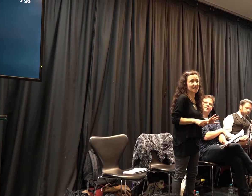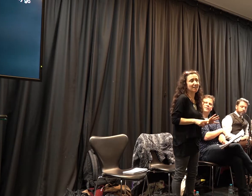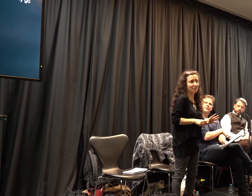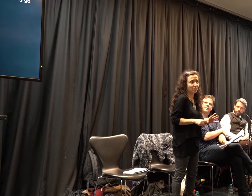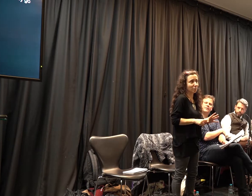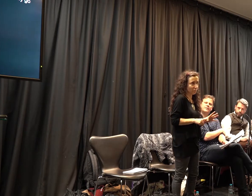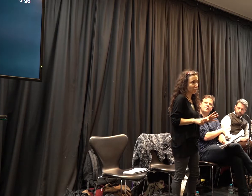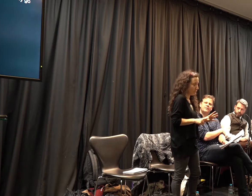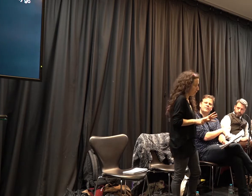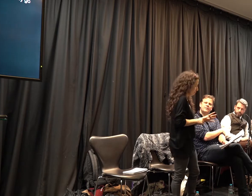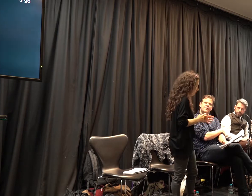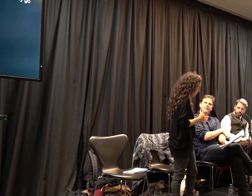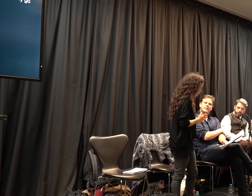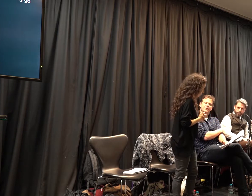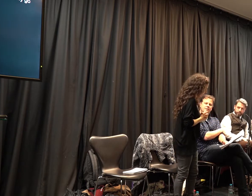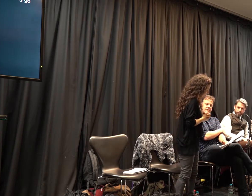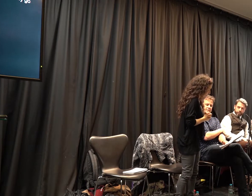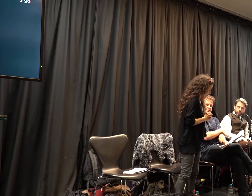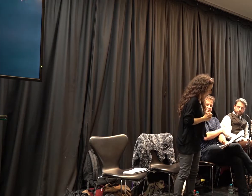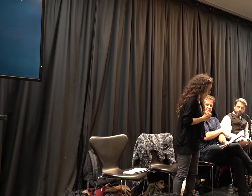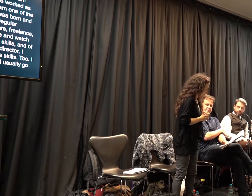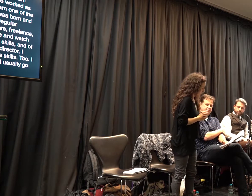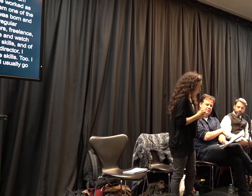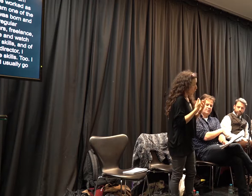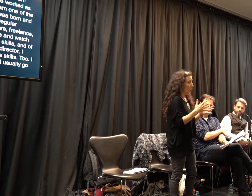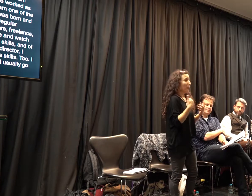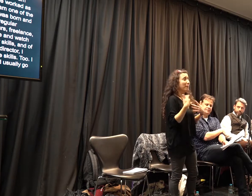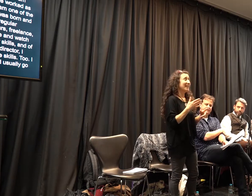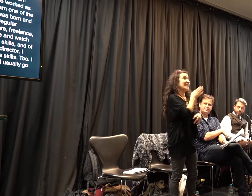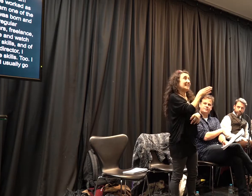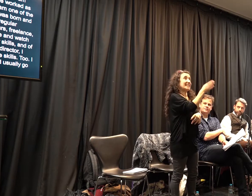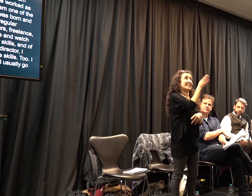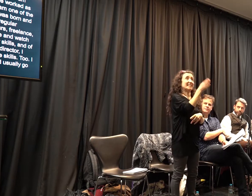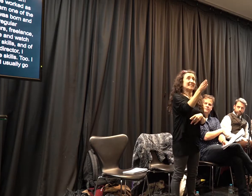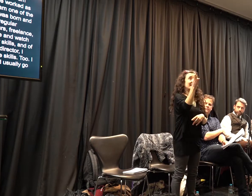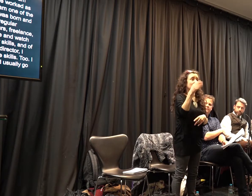my life, and it's been a big part over my years.